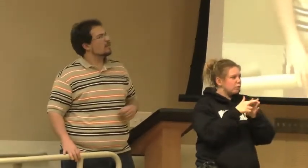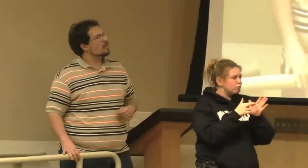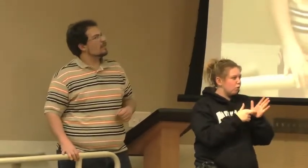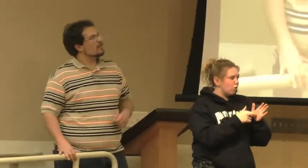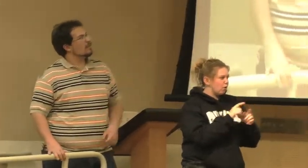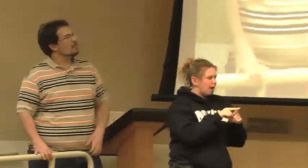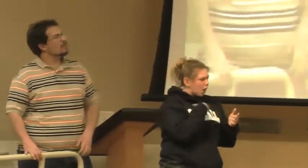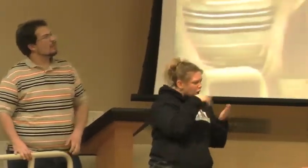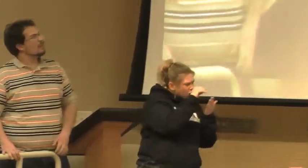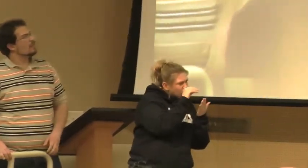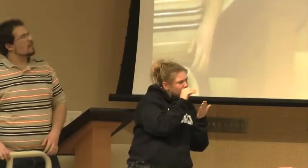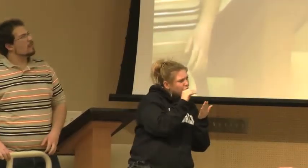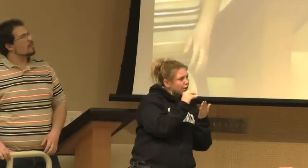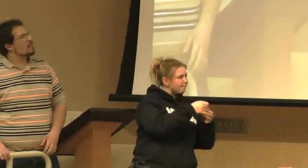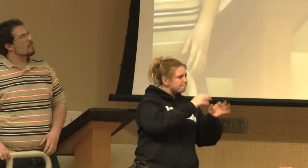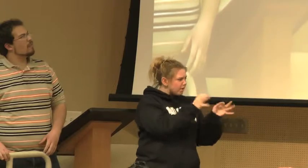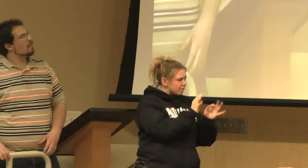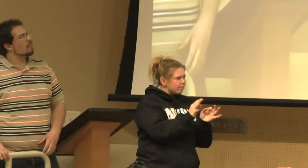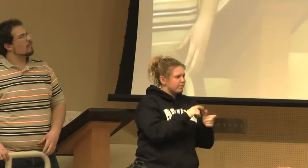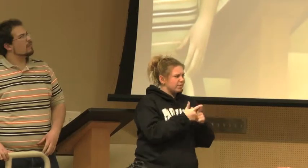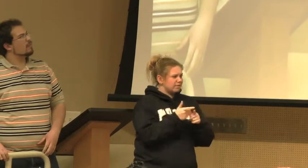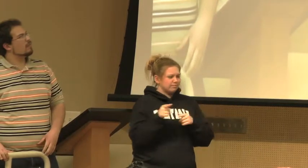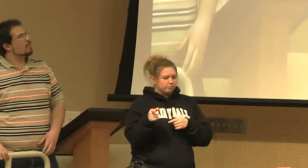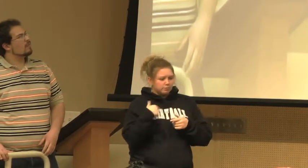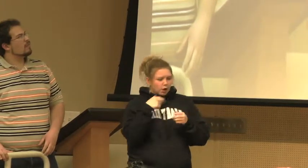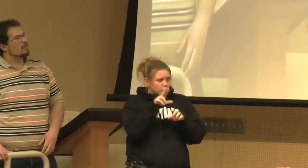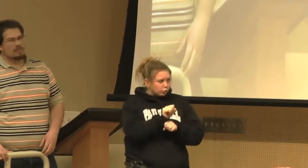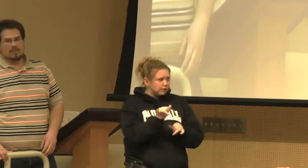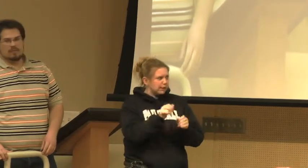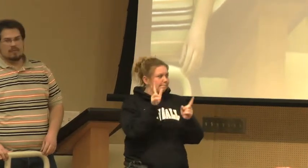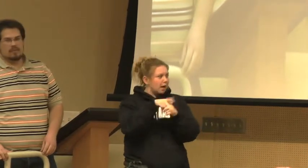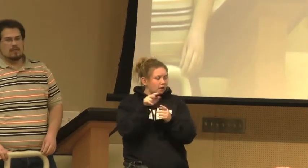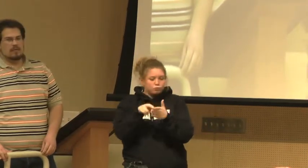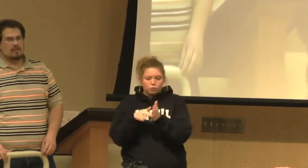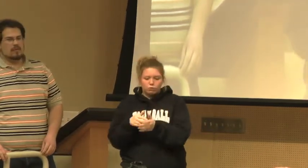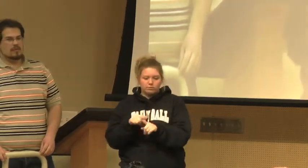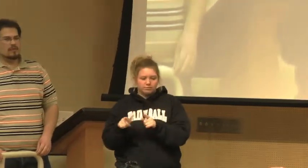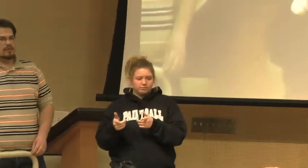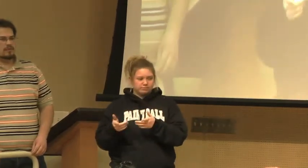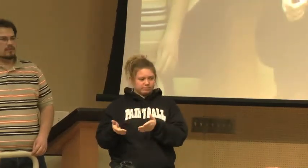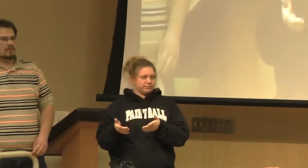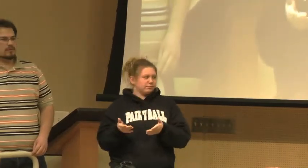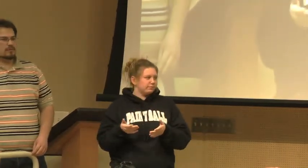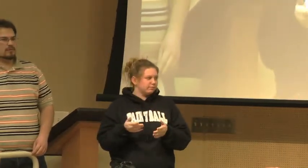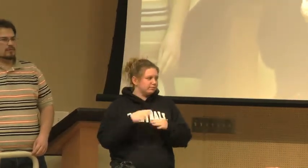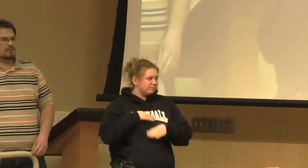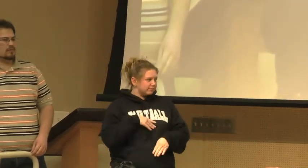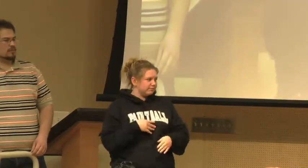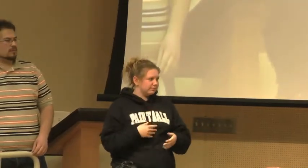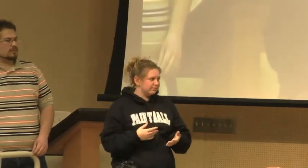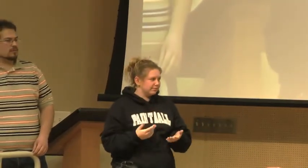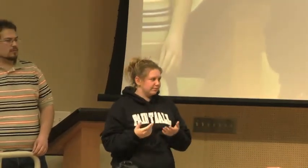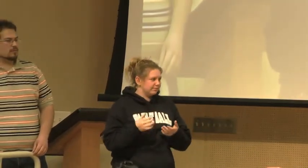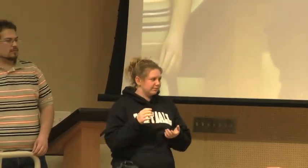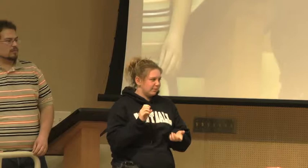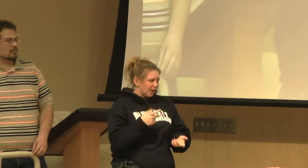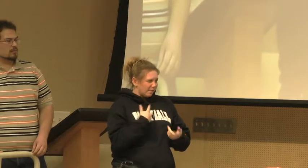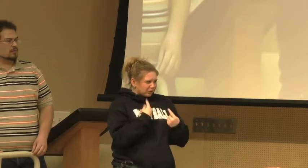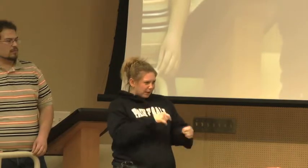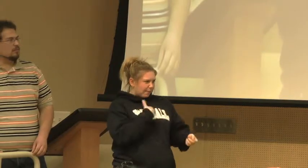I feel like we shouldn't be following the same rules. You know, we should have expectations that we know we need to meet and know where we're starting with kids,